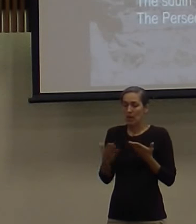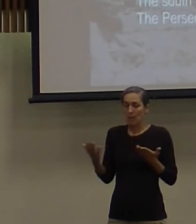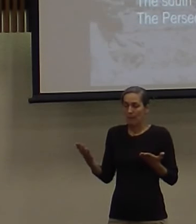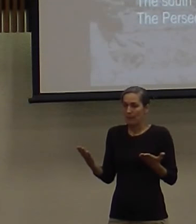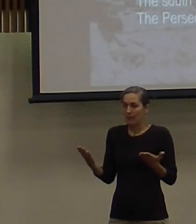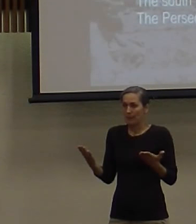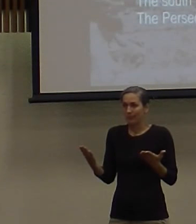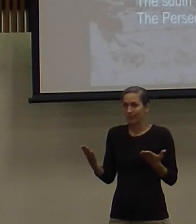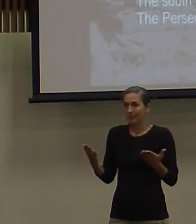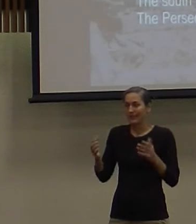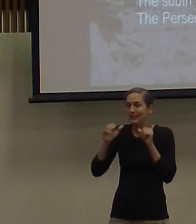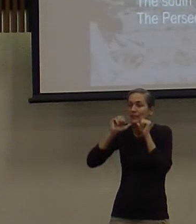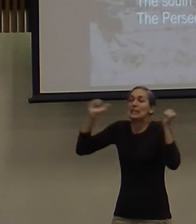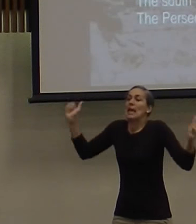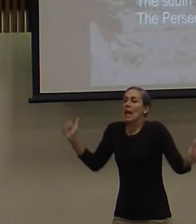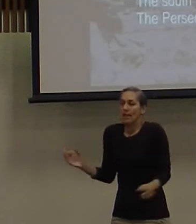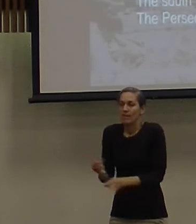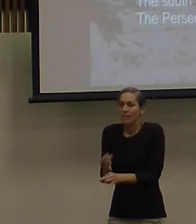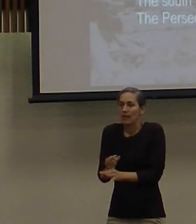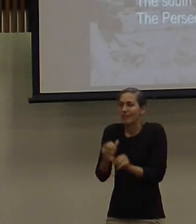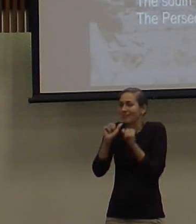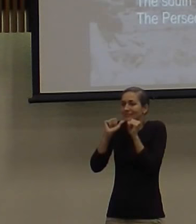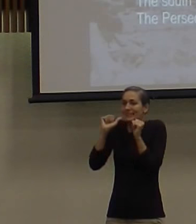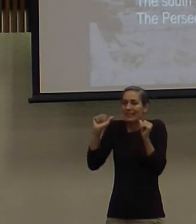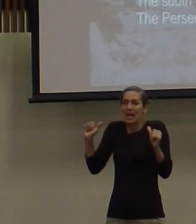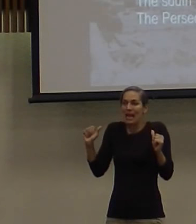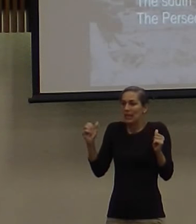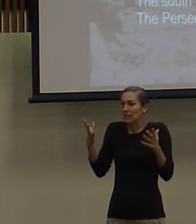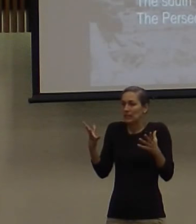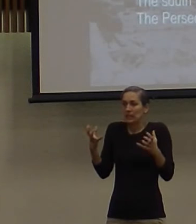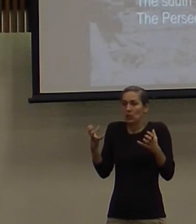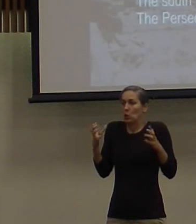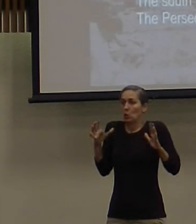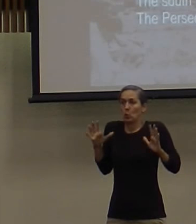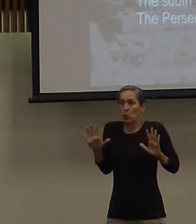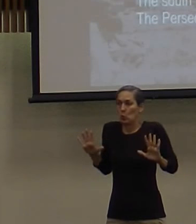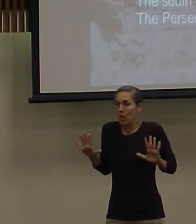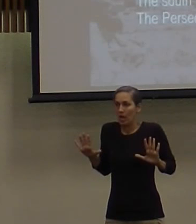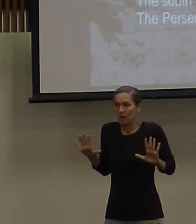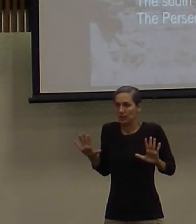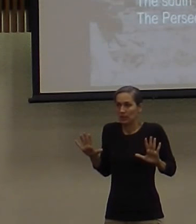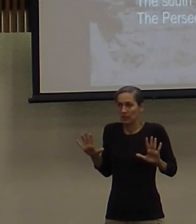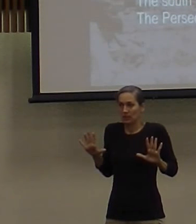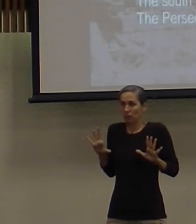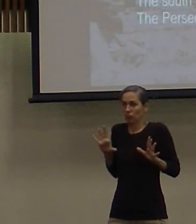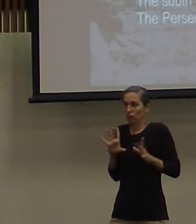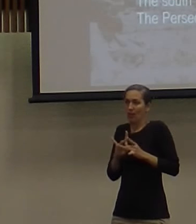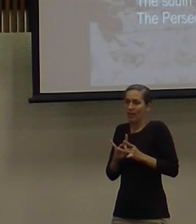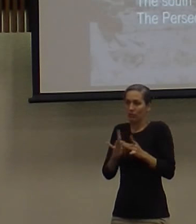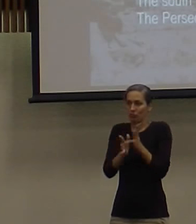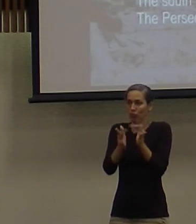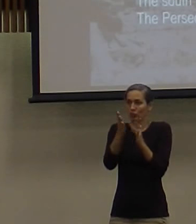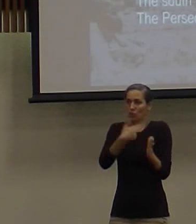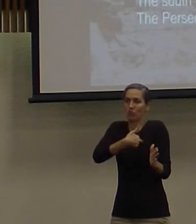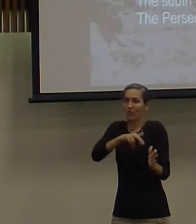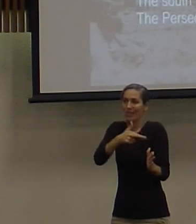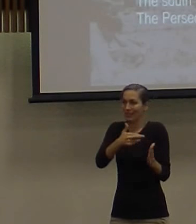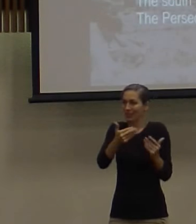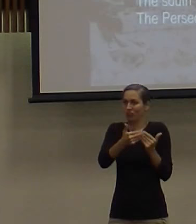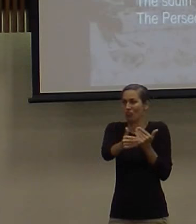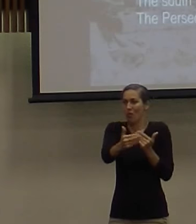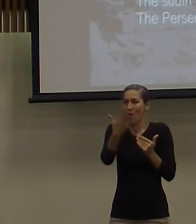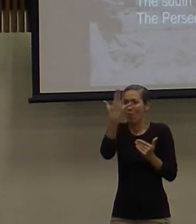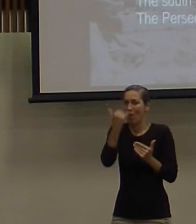renounced their faith because they don't want to do what they don't have anything to do with Christianity anymore because of the severe